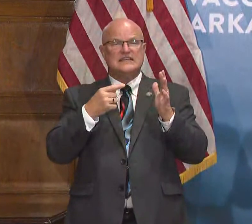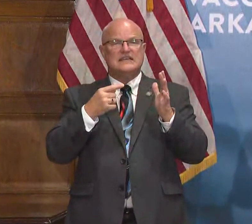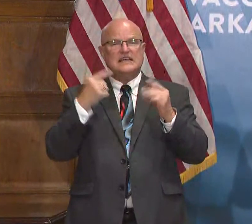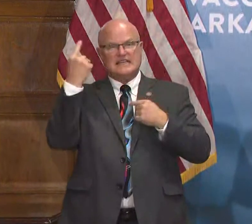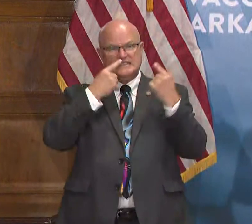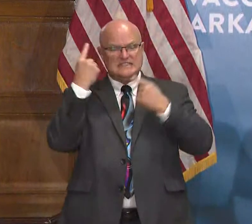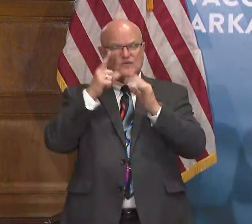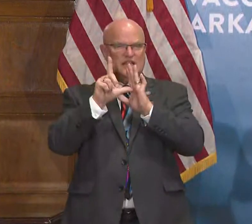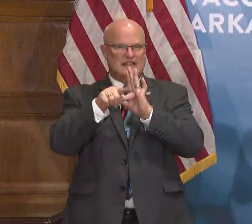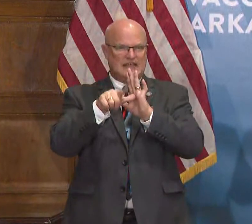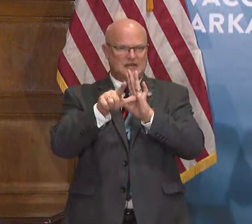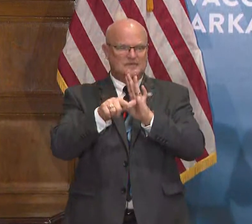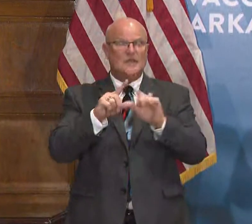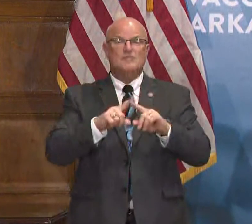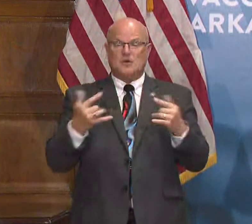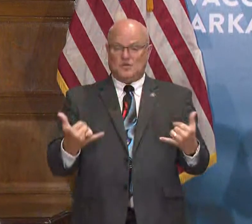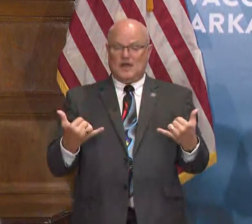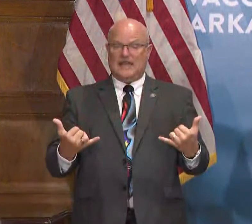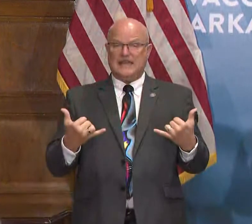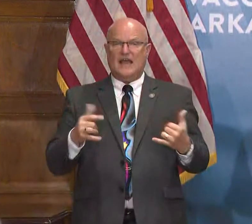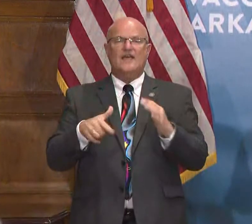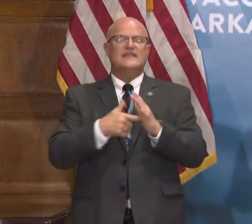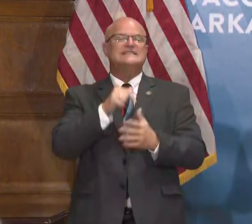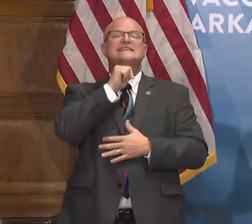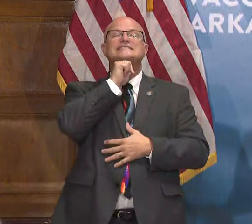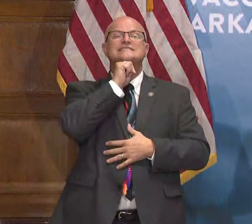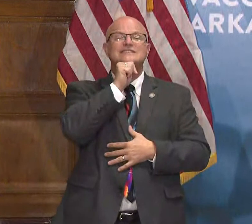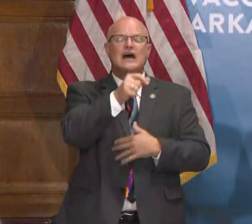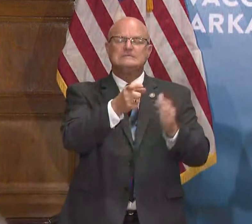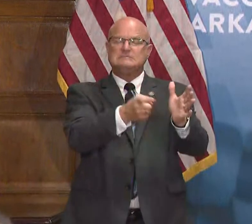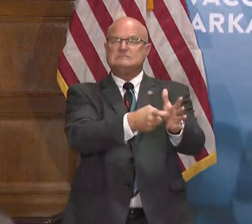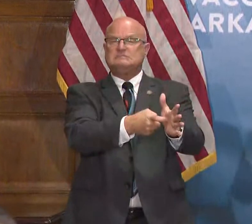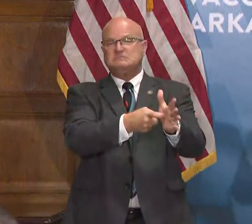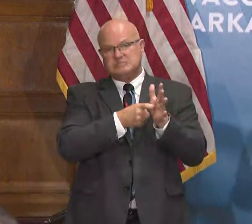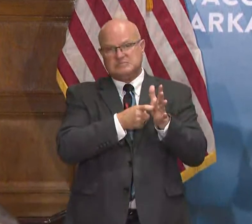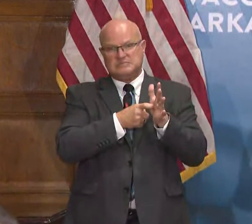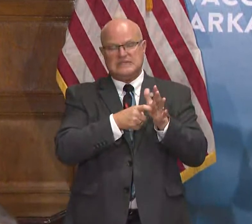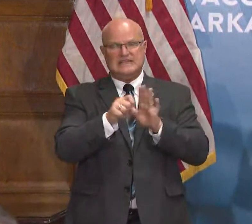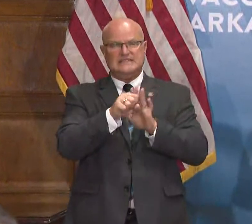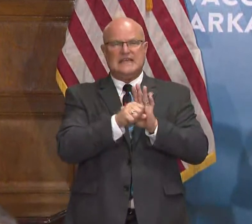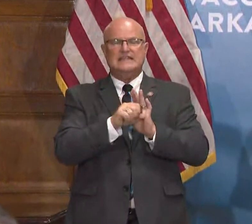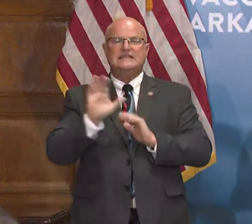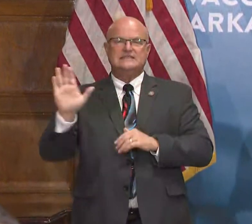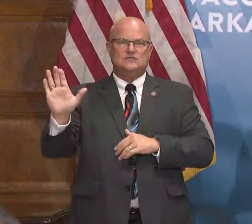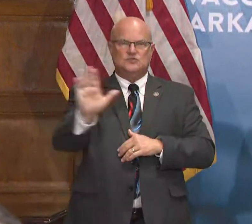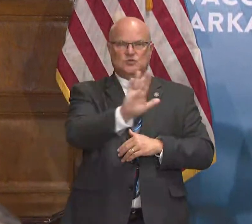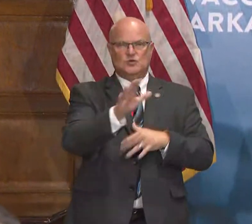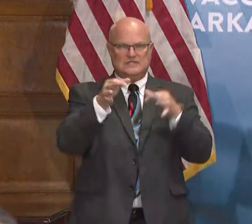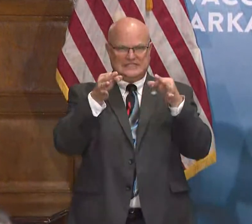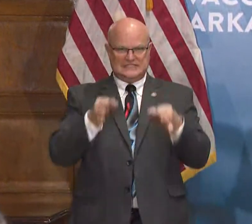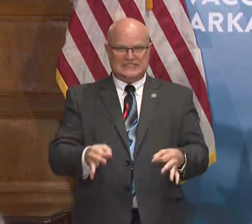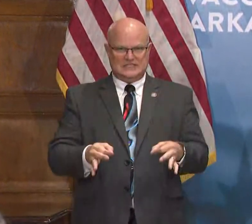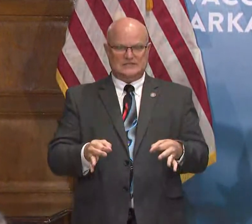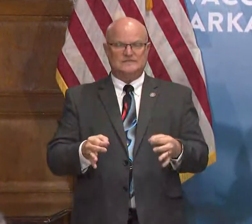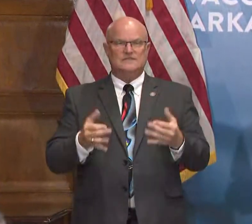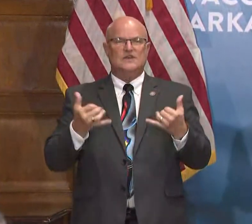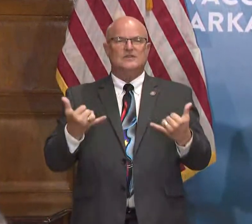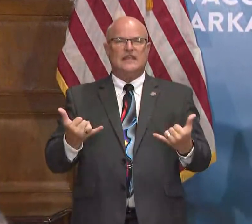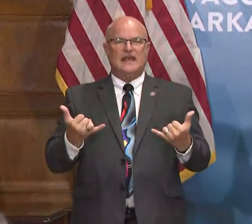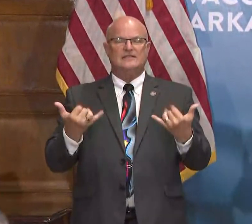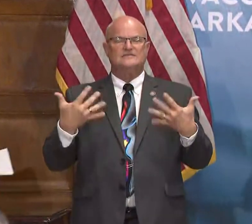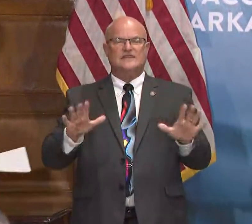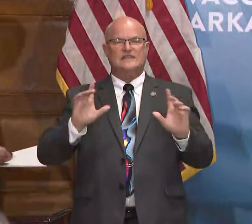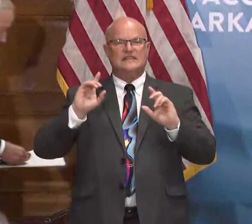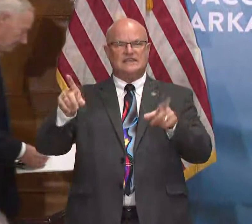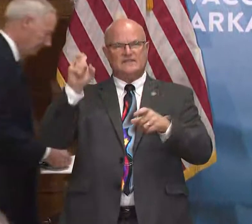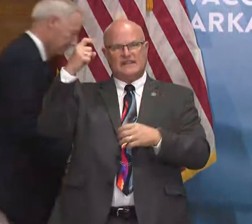a consideration into the future. But at this time, this is not a mandate within the state. It's an individual decision of parents to make. So I'll end here and turn it back